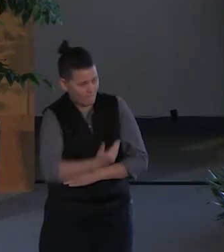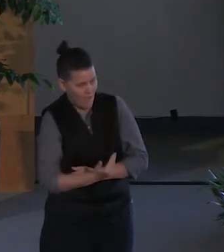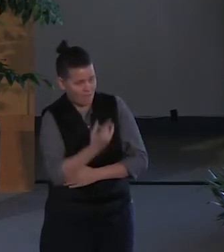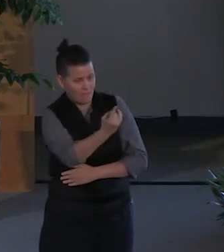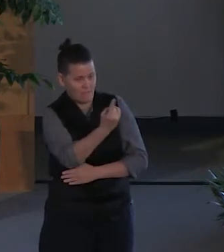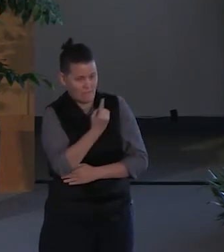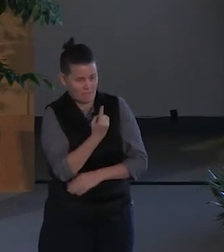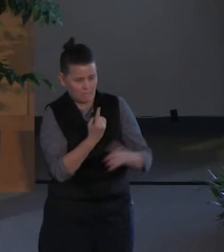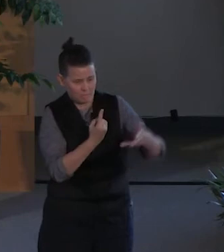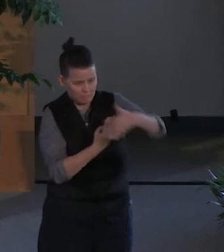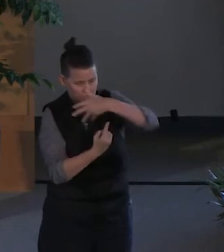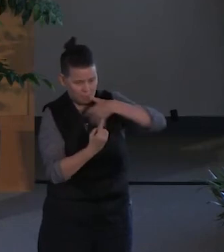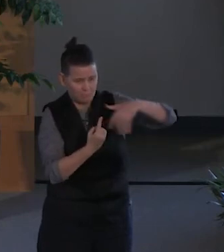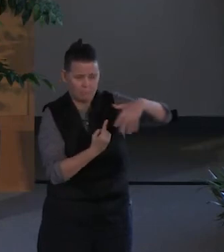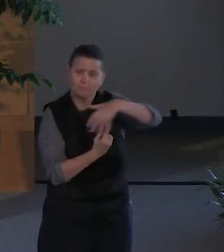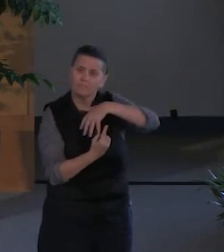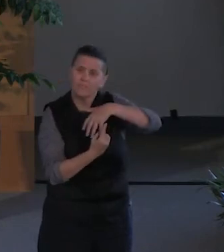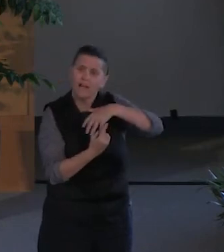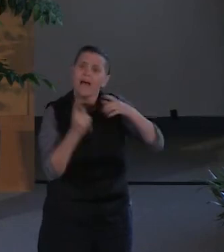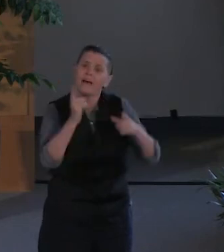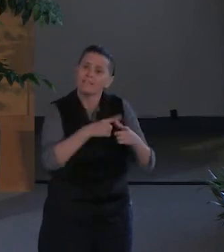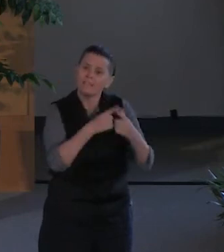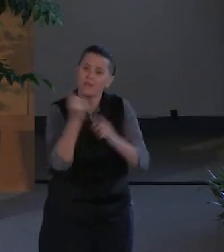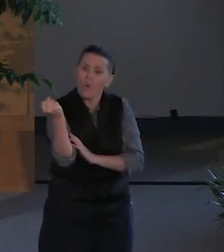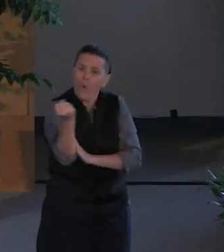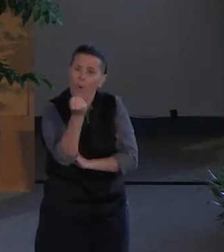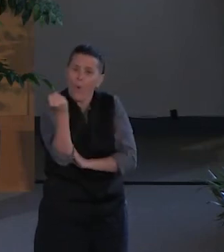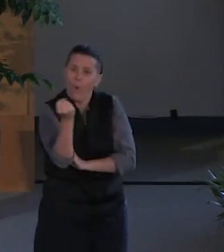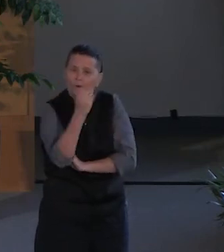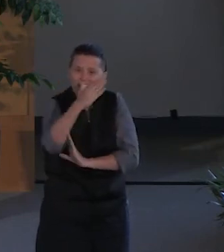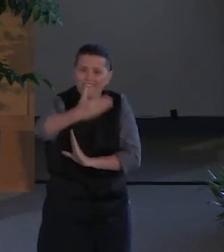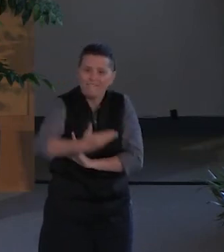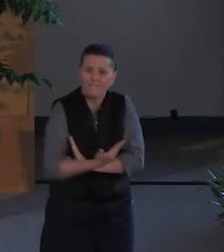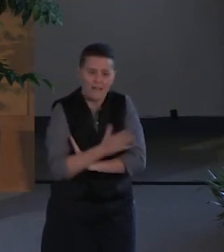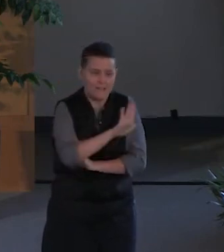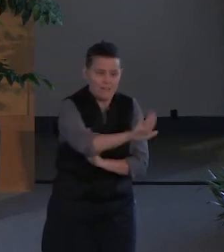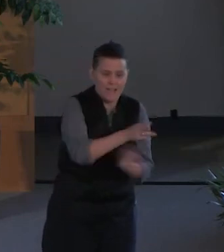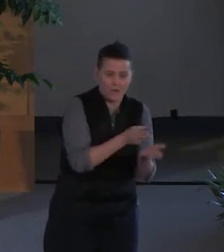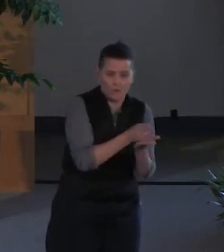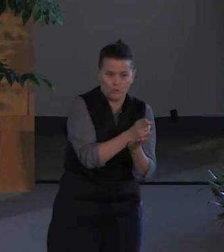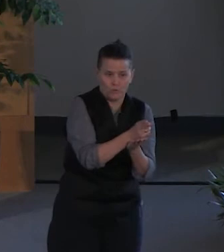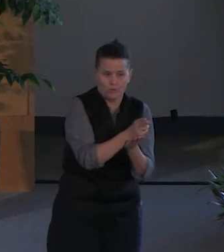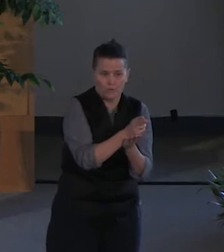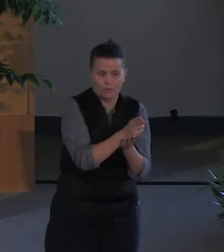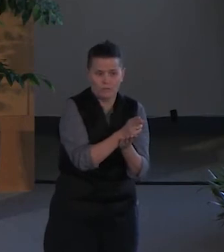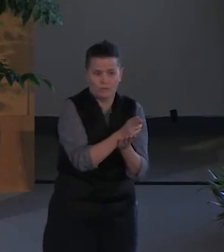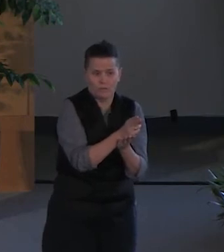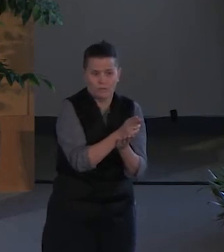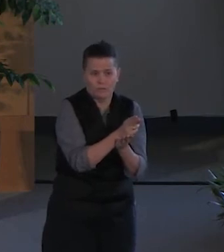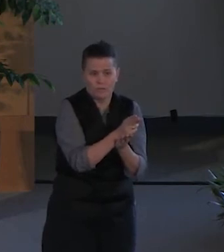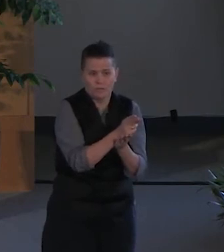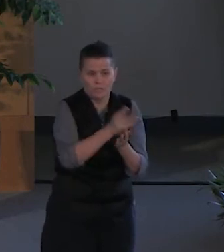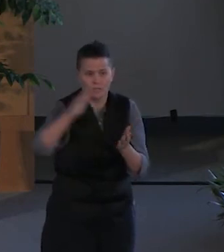Invite the truth of who they are to connect to the truth of who you